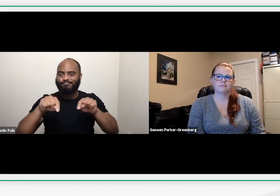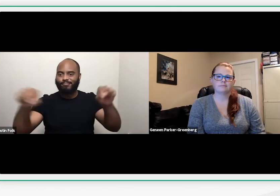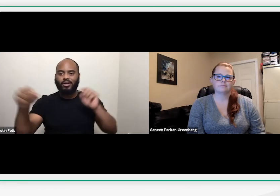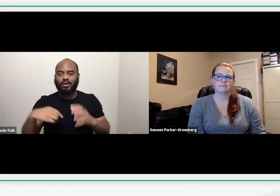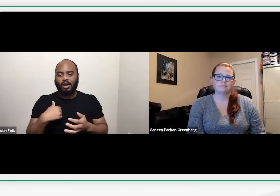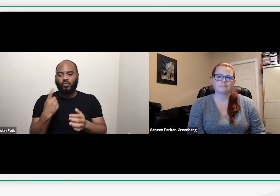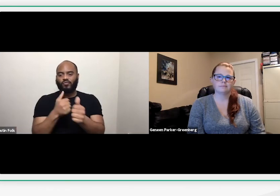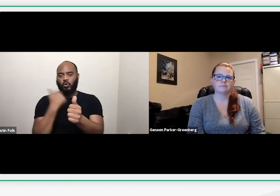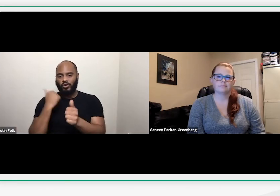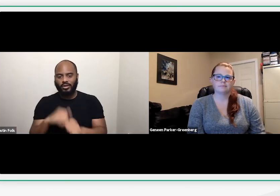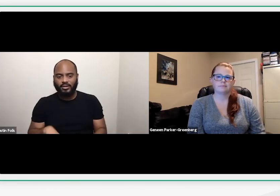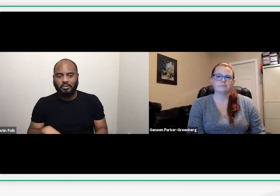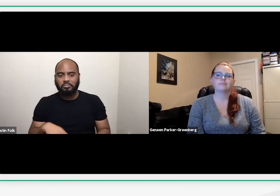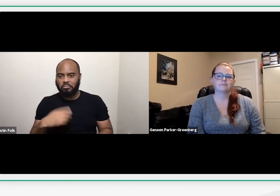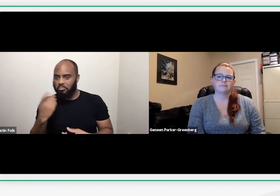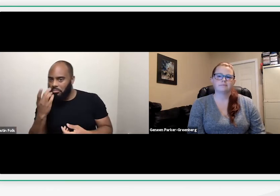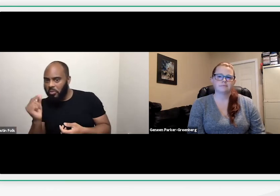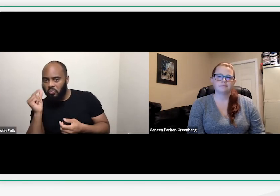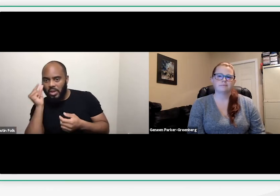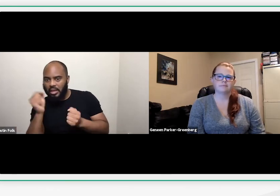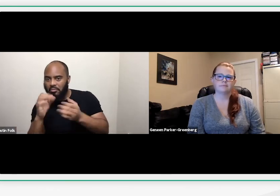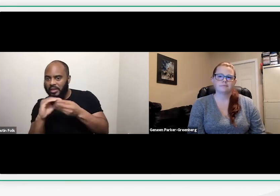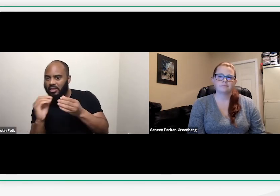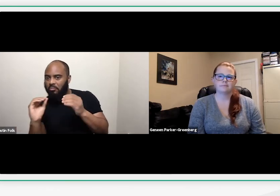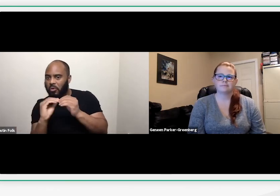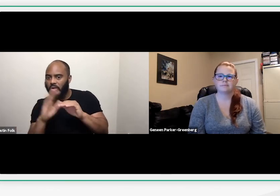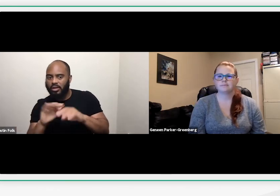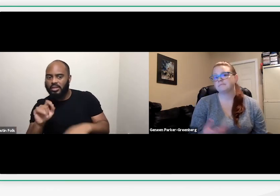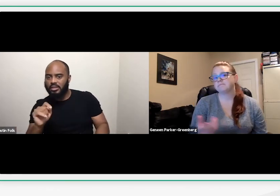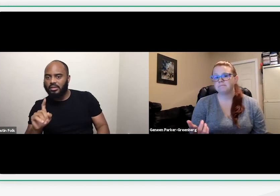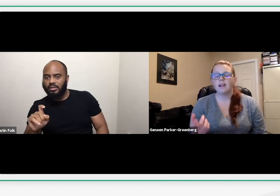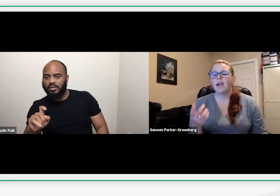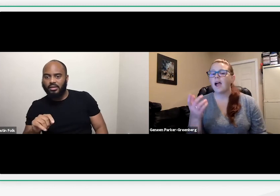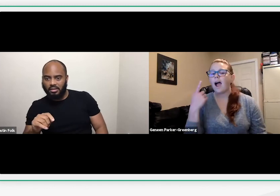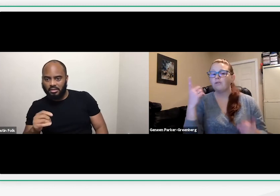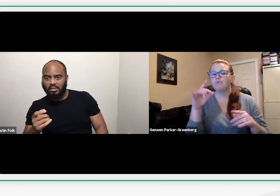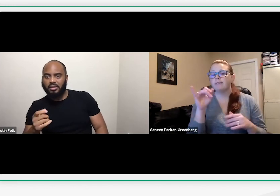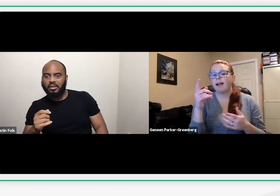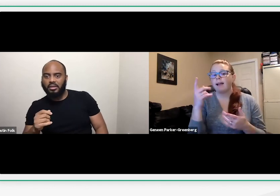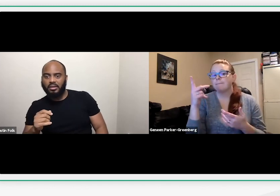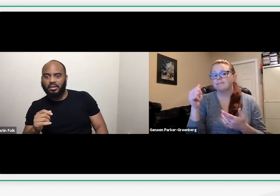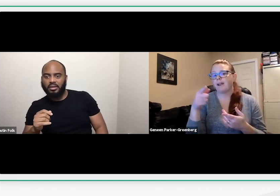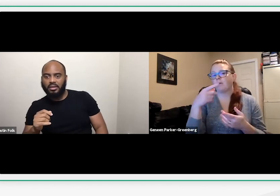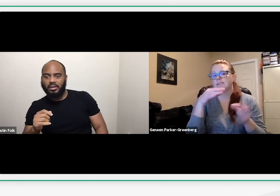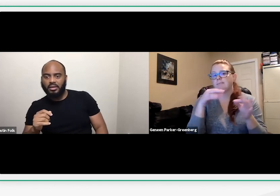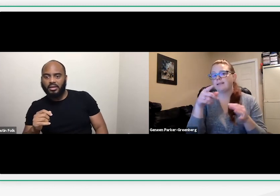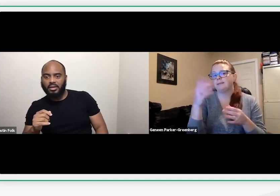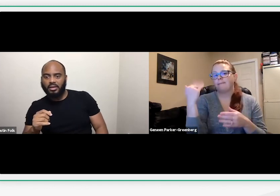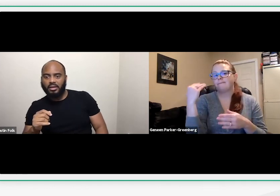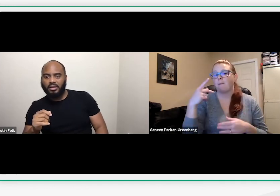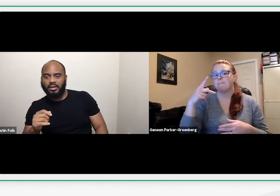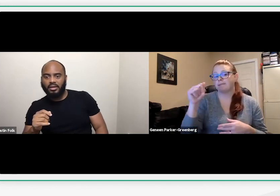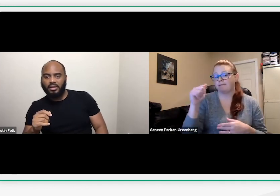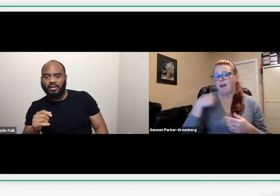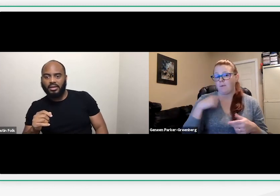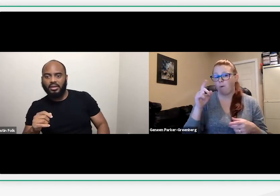in California, and in California, we have many of those title loans or payday loans, and I just advise people to avoid